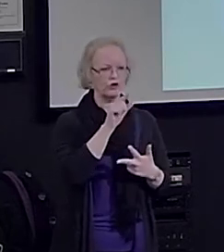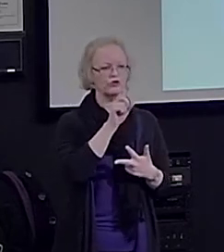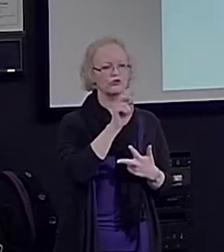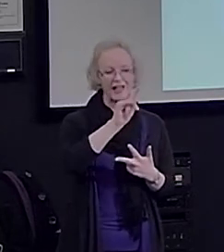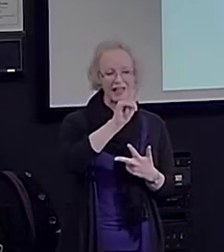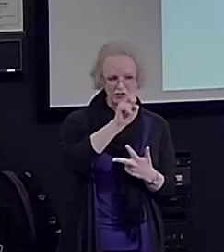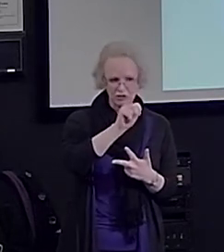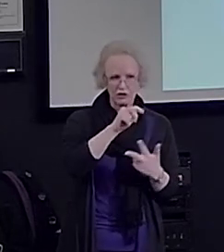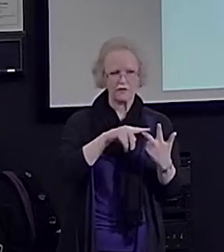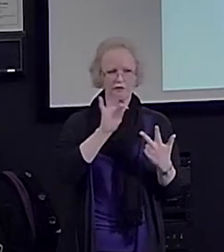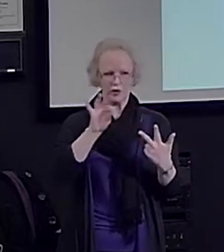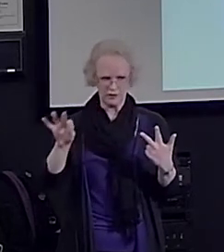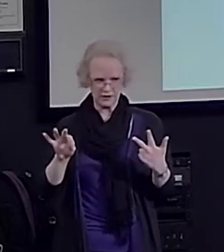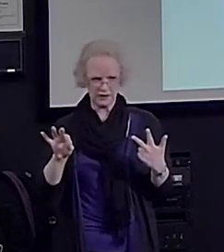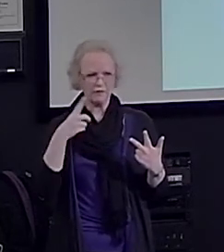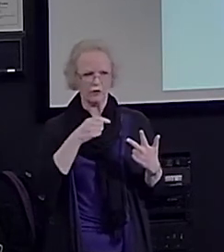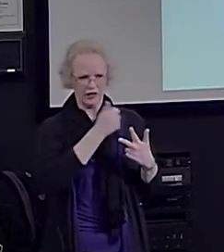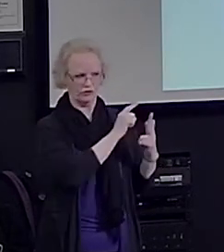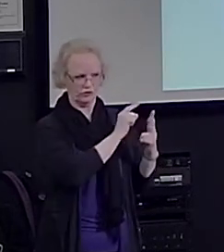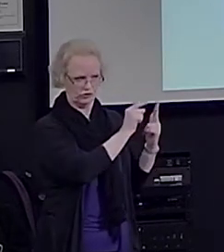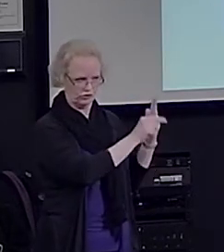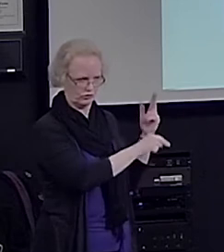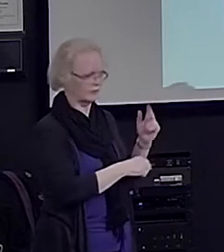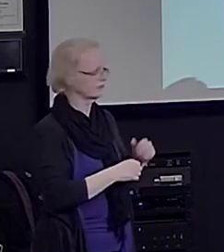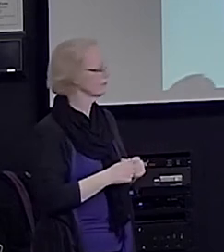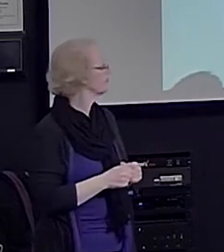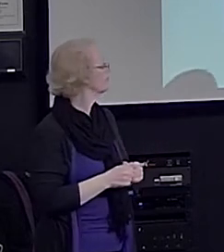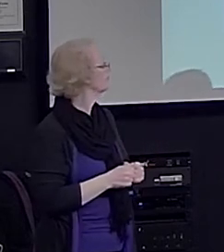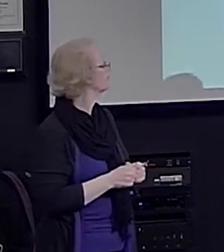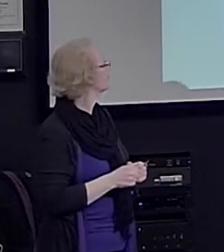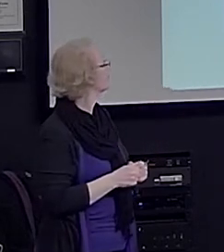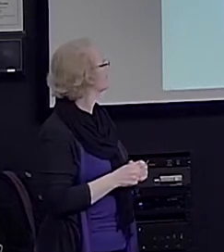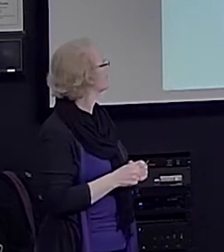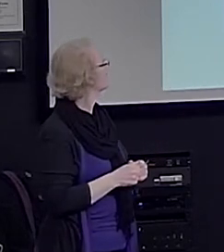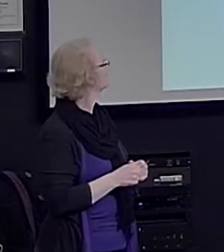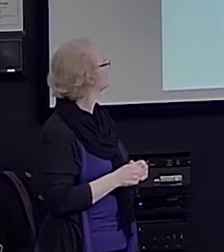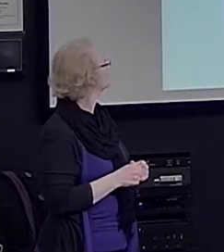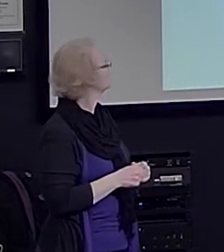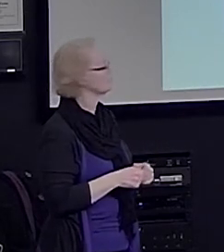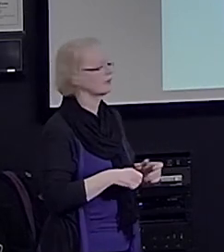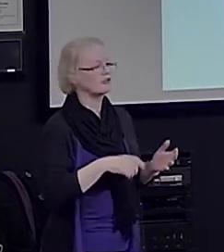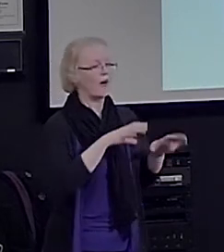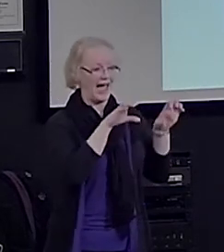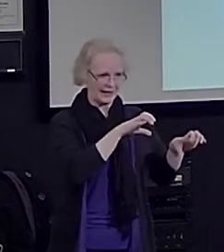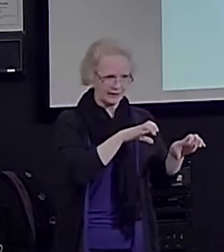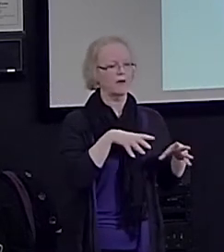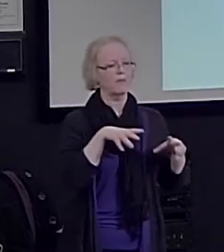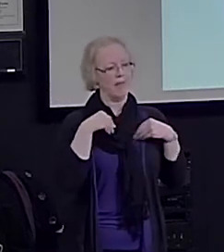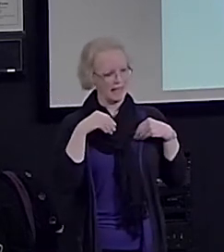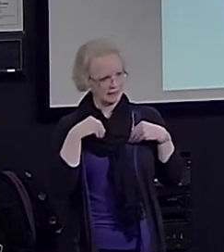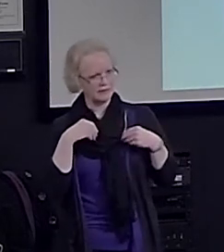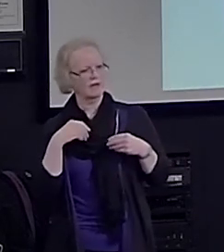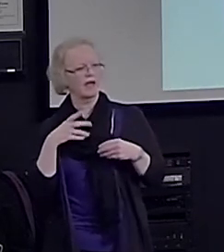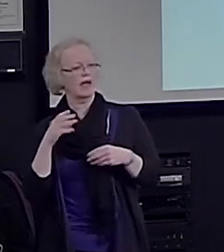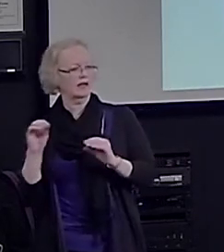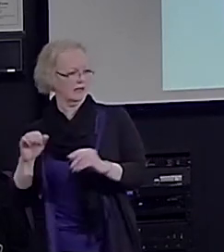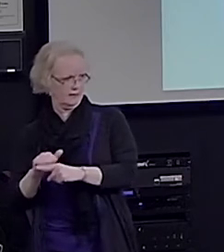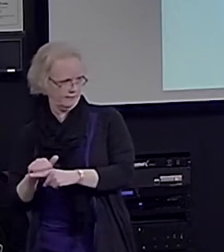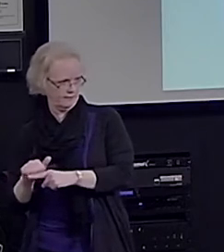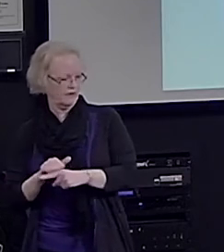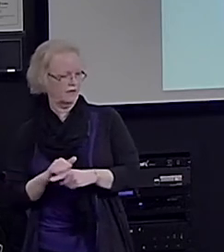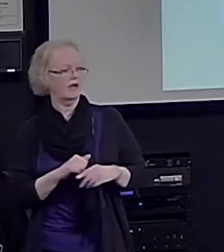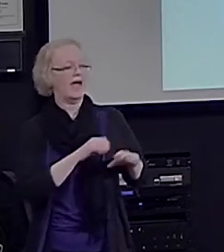for each of these this is f3 site this is f3 yeah so here's the active the passive and the naive controls the